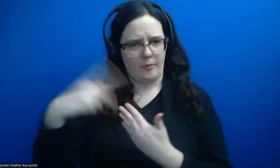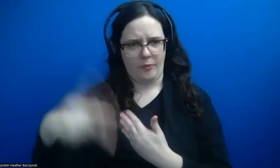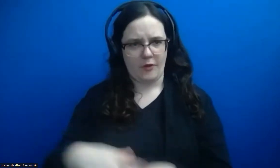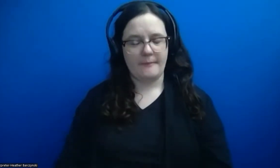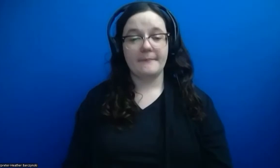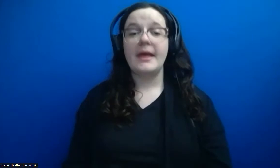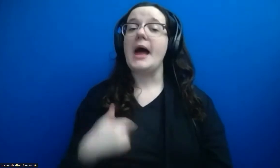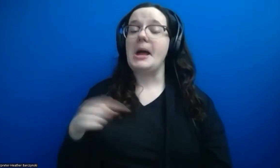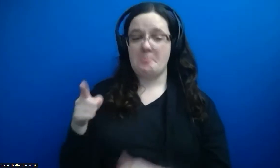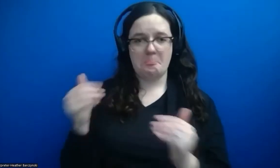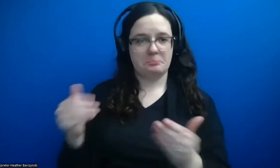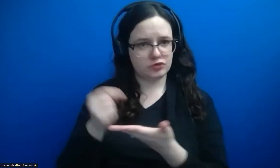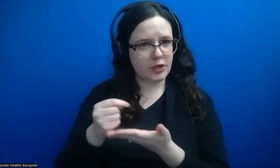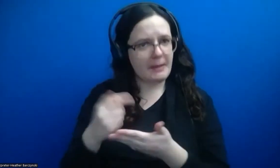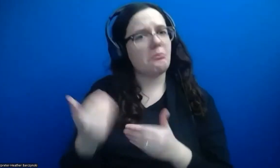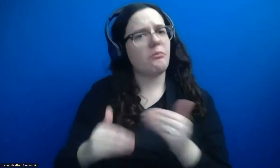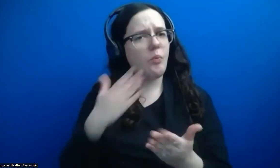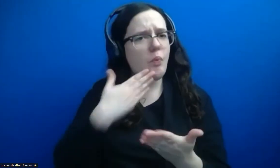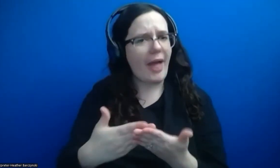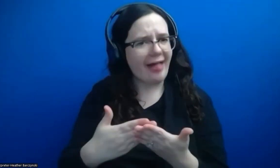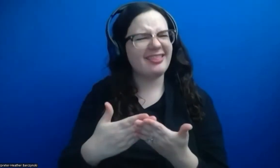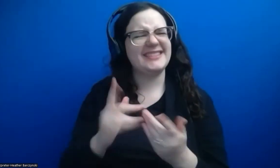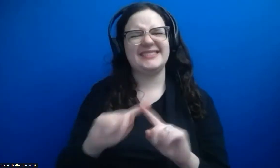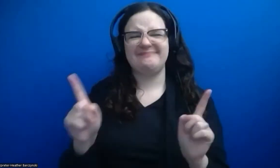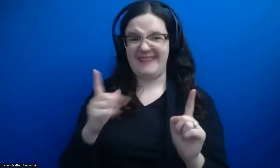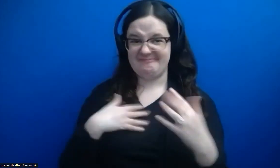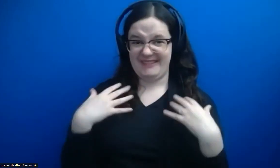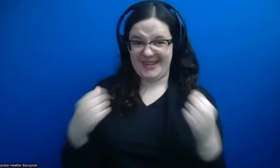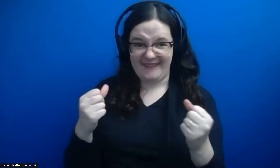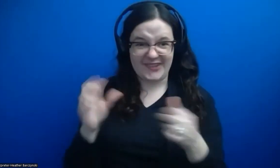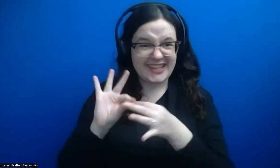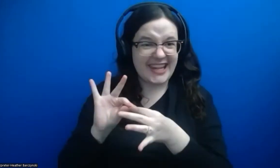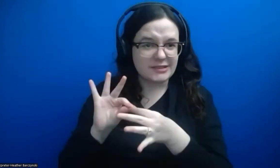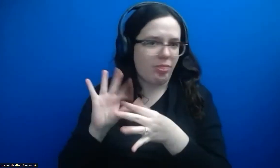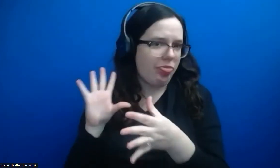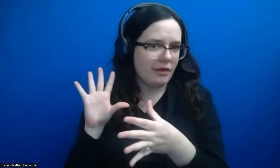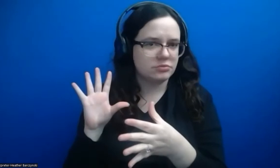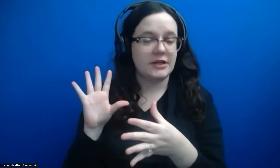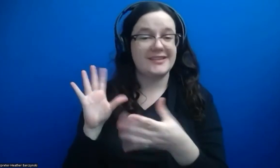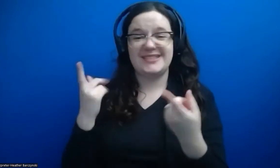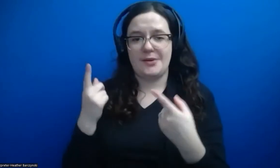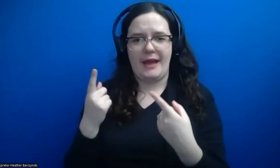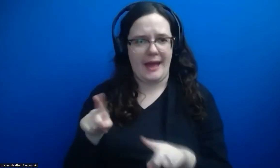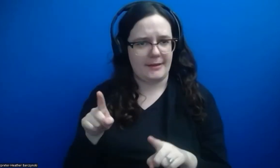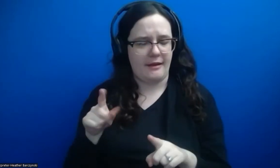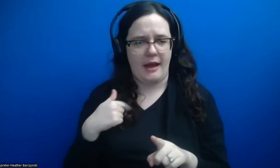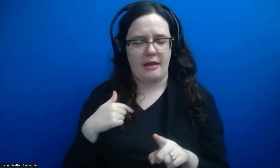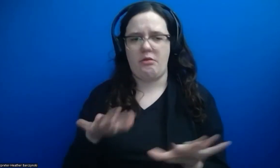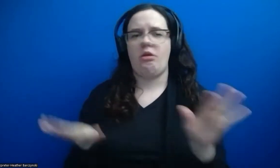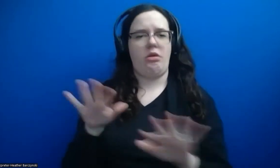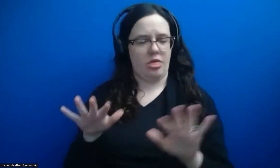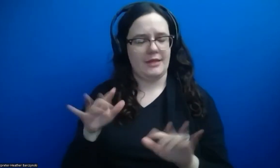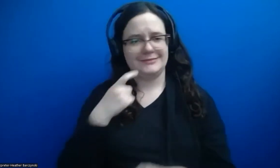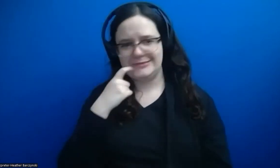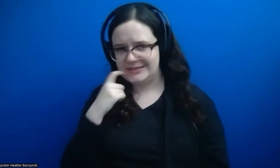was doing well, but didn't stay connected with my recovery. So I actually fell back into my addiction and